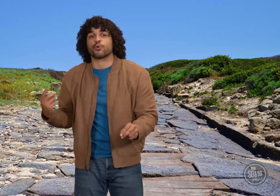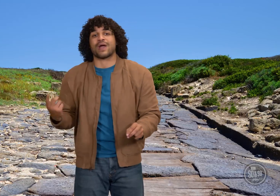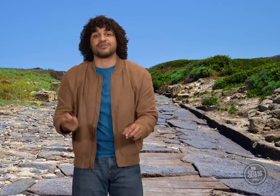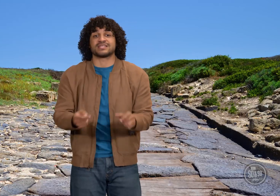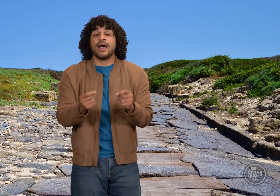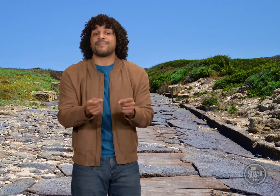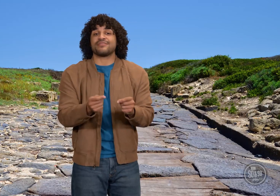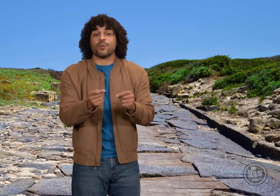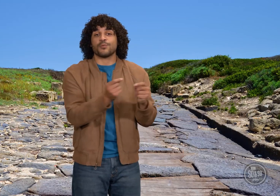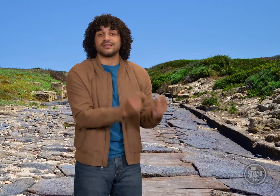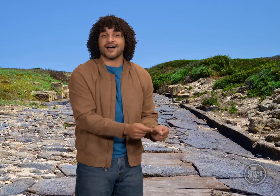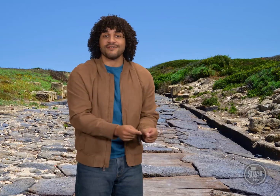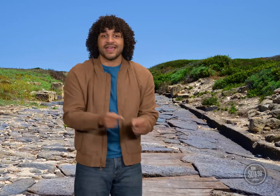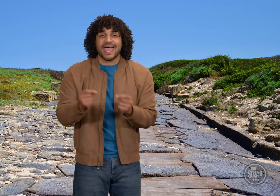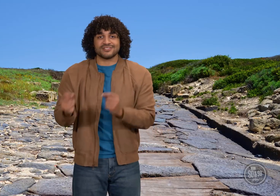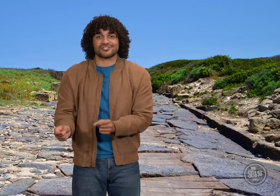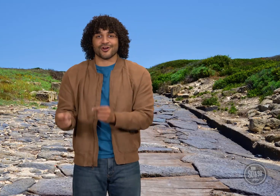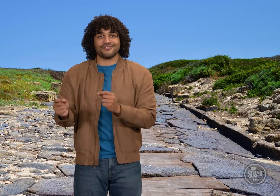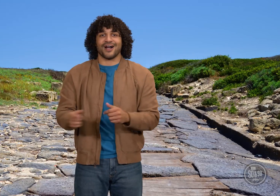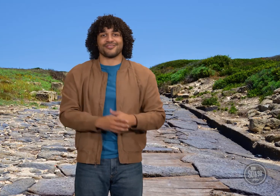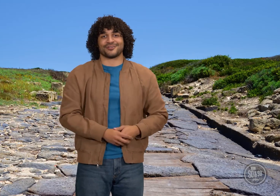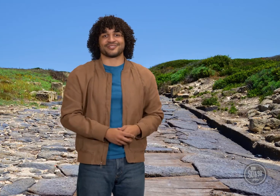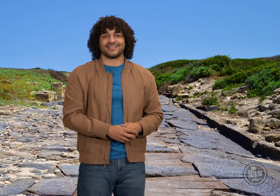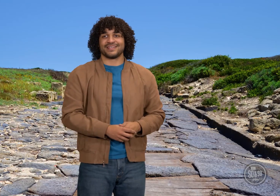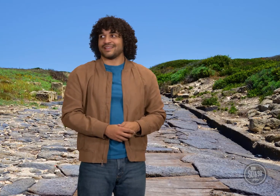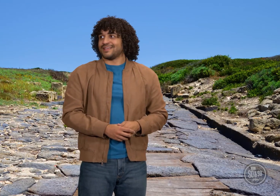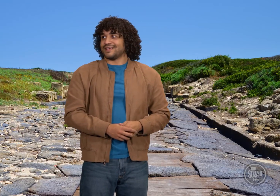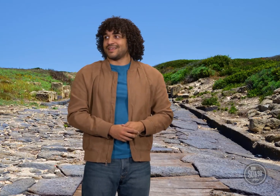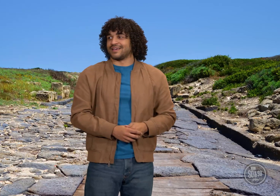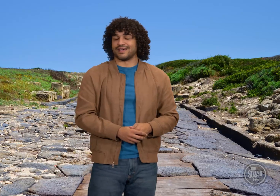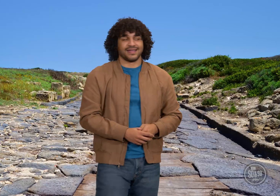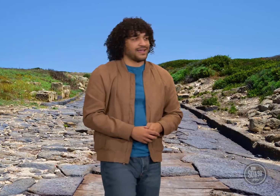around us by the way we love and serve others